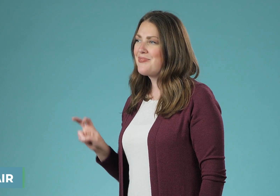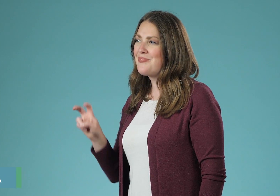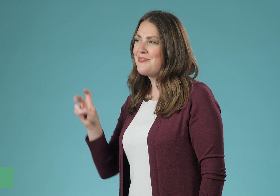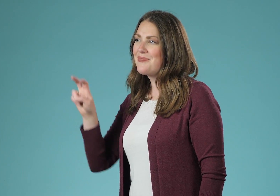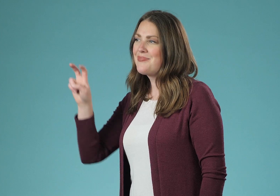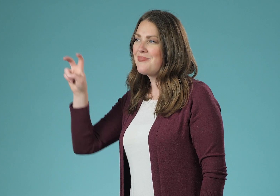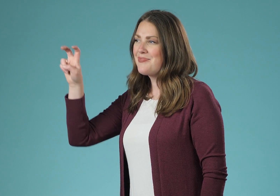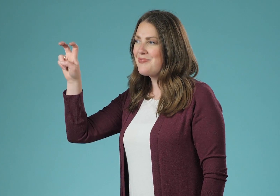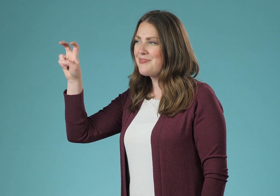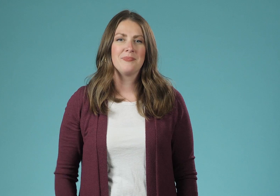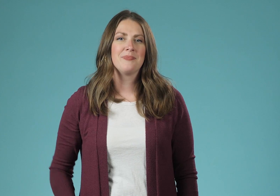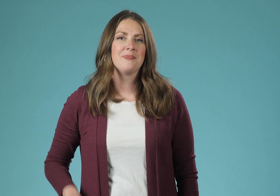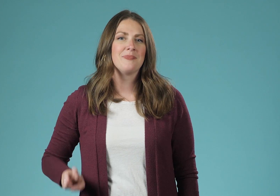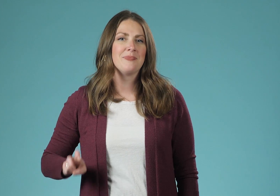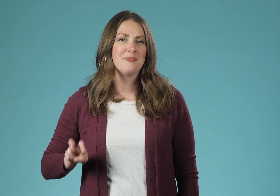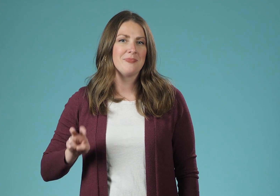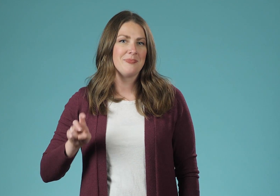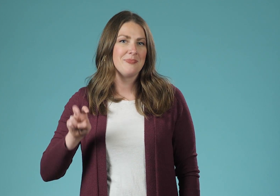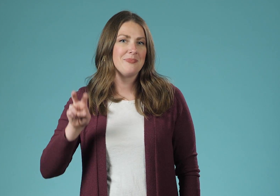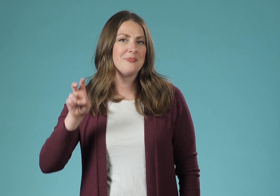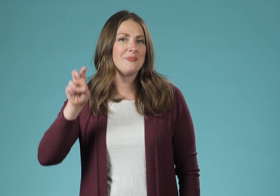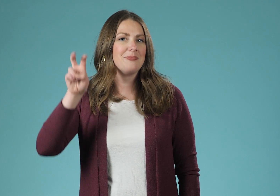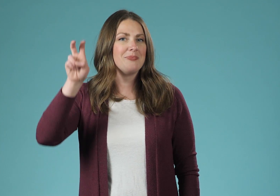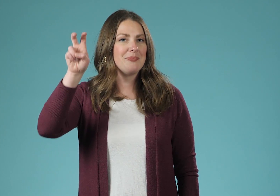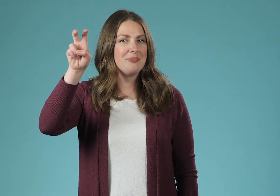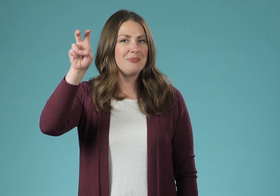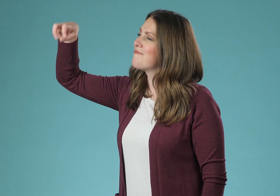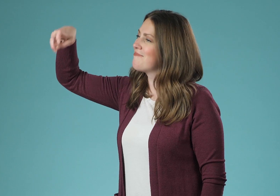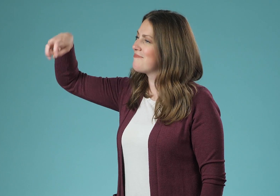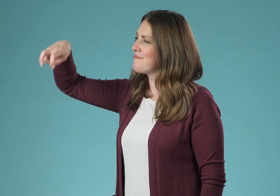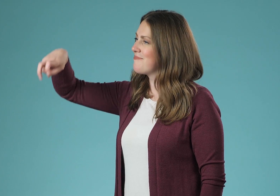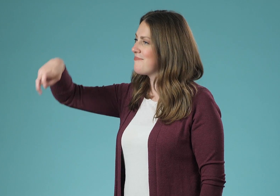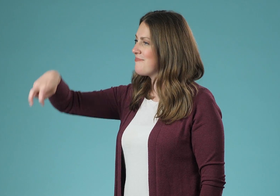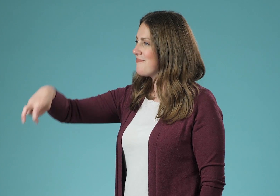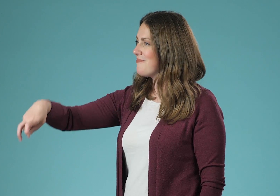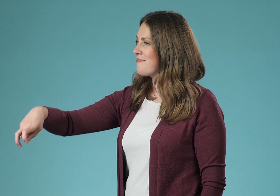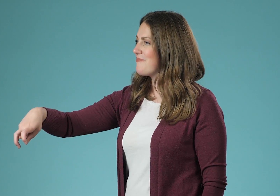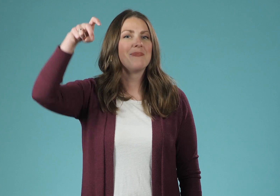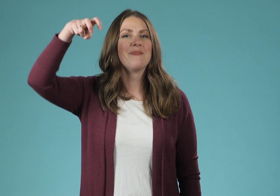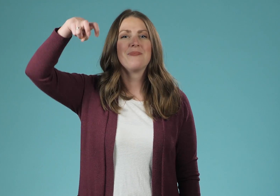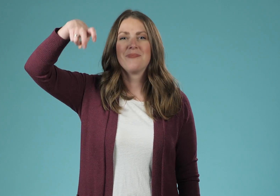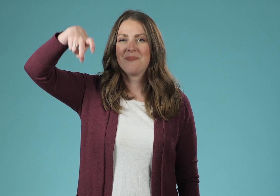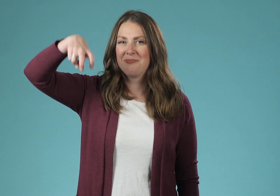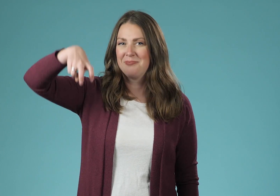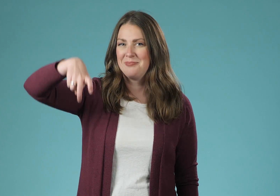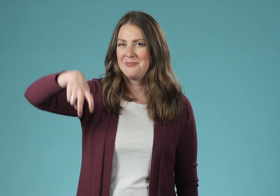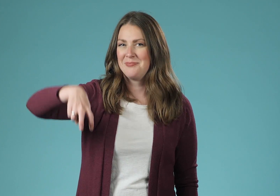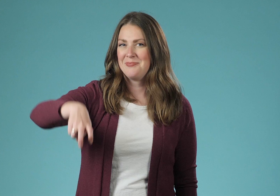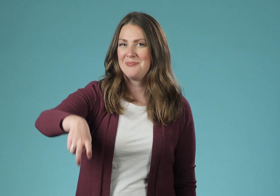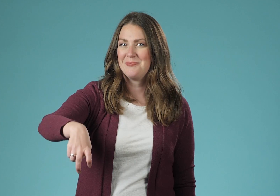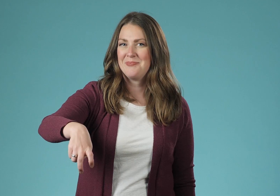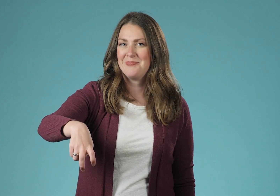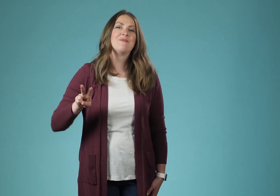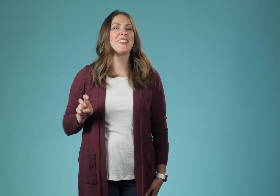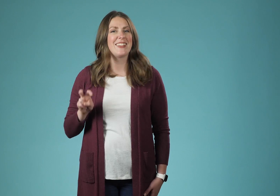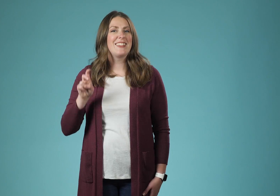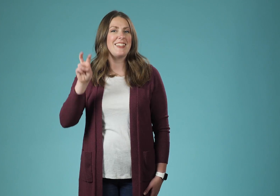using your 2 fingers and bending them and walking up the stairs or down the stairs.